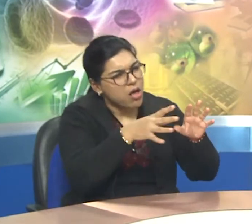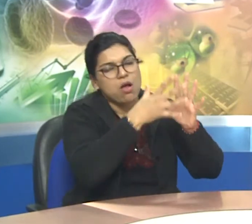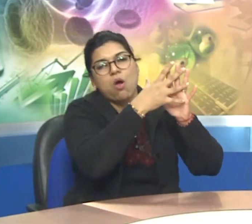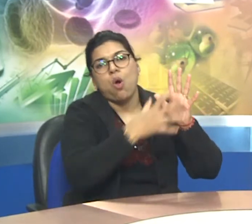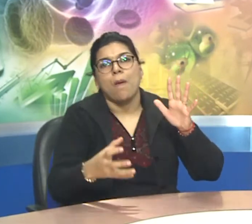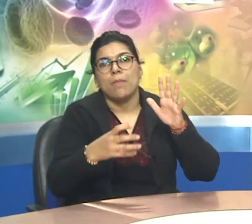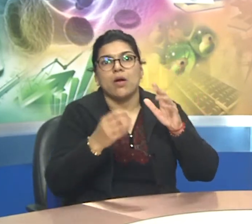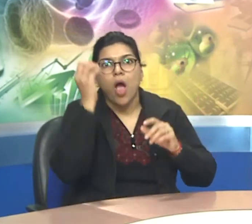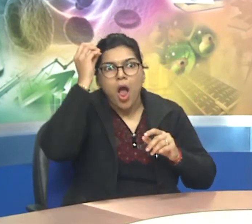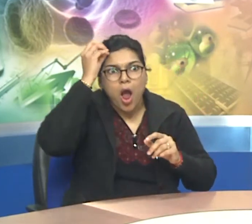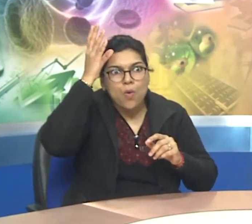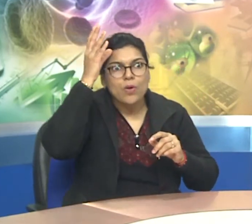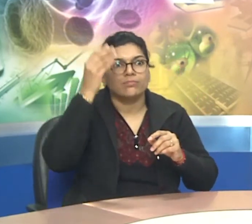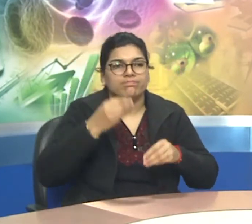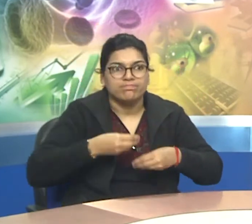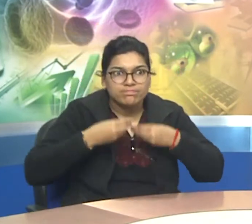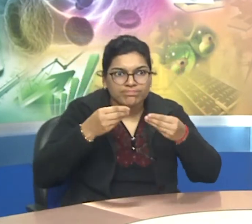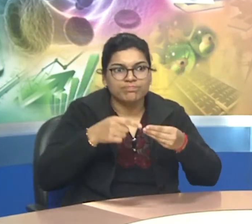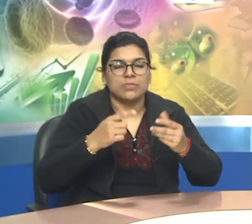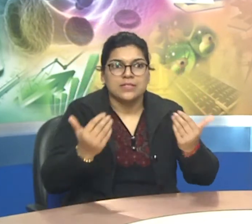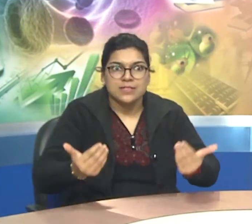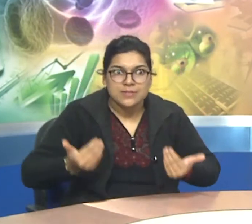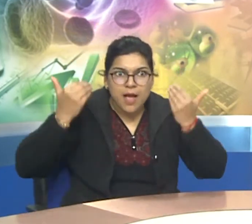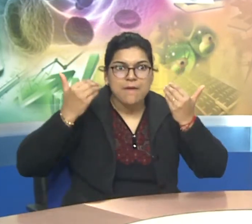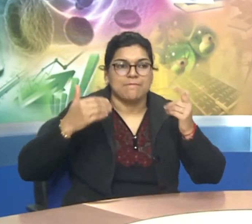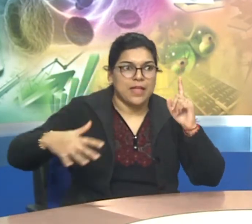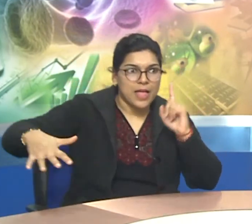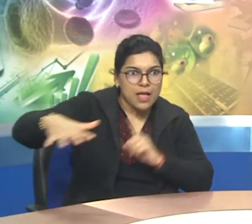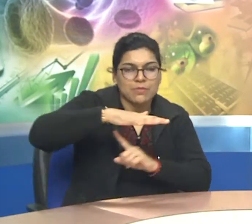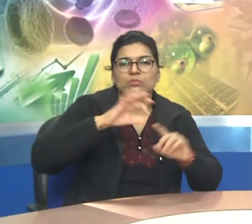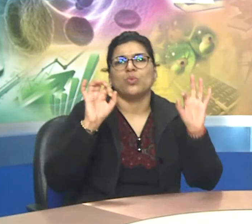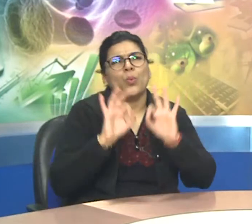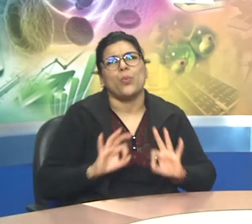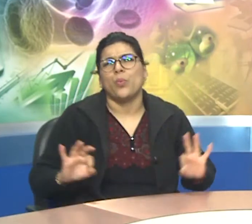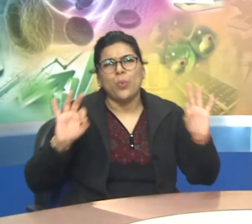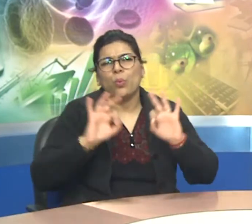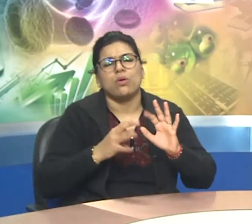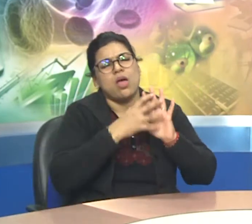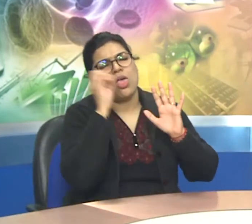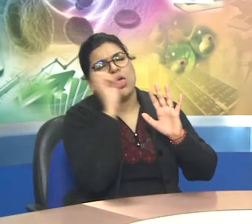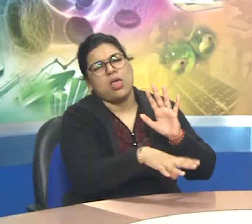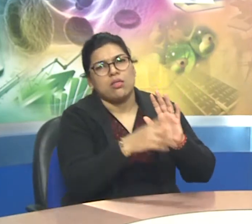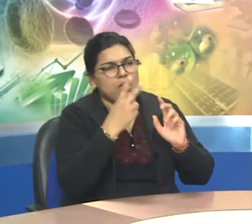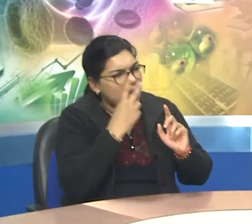This is something that all of us need to be careful about it.